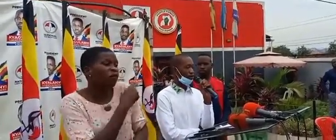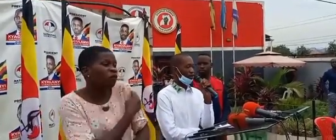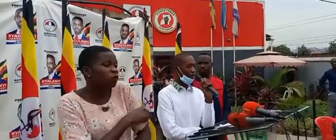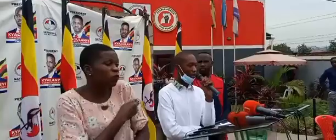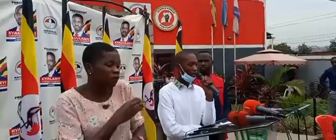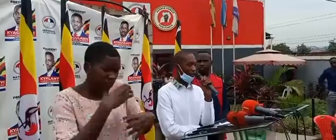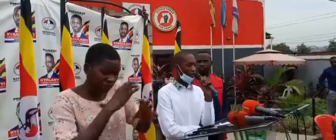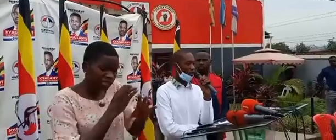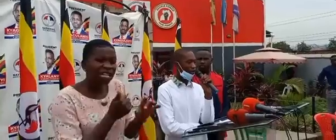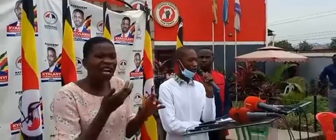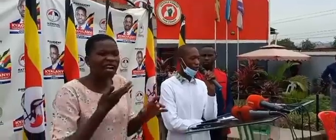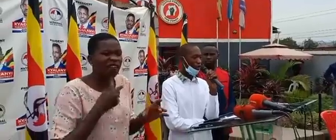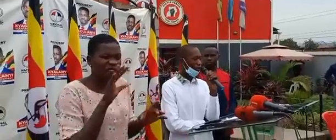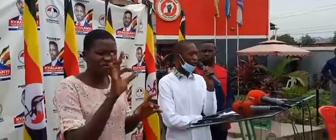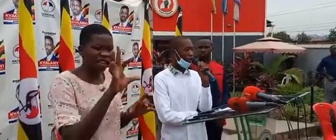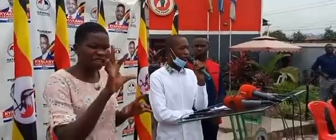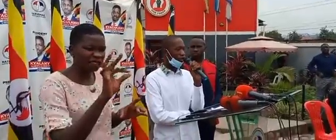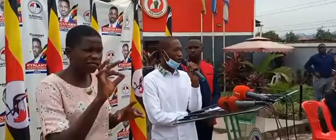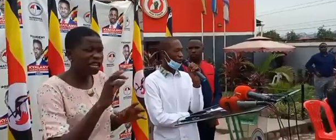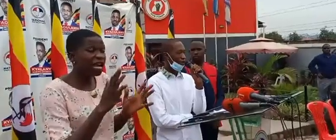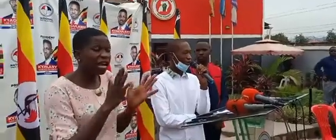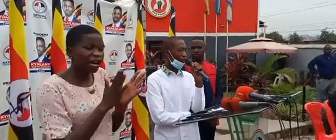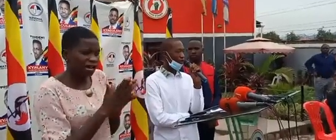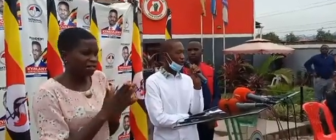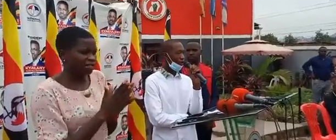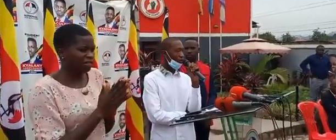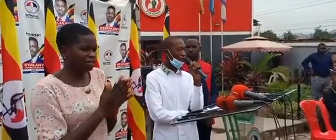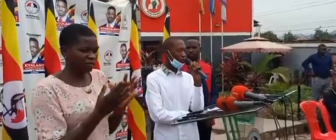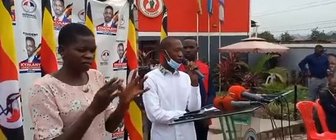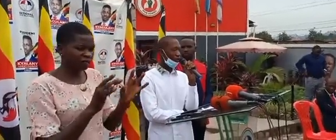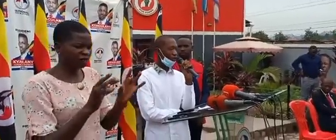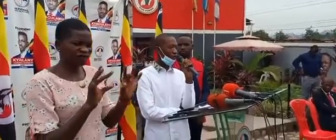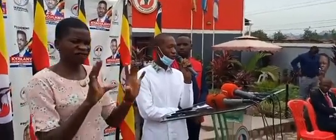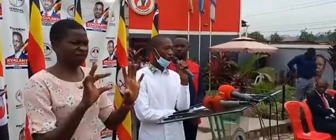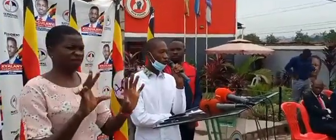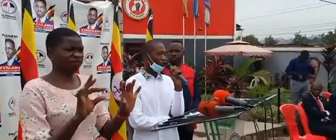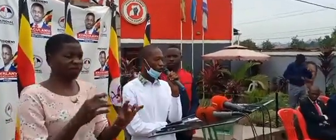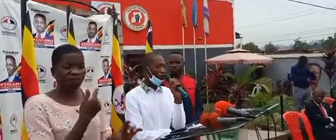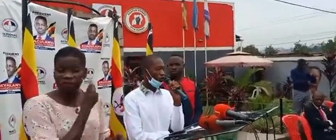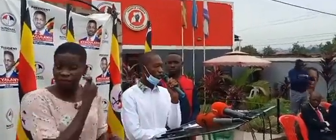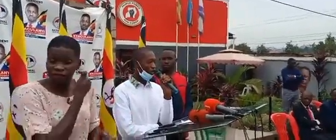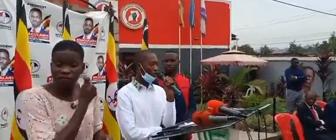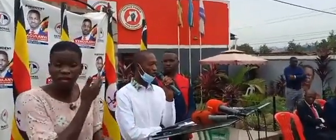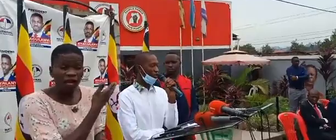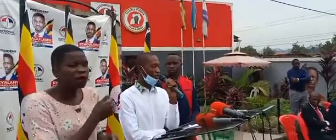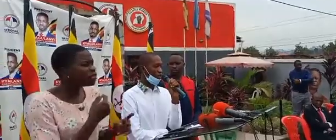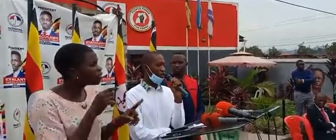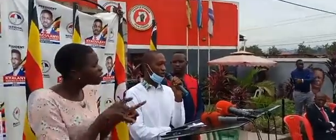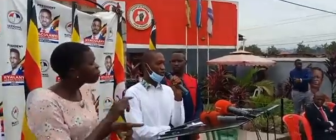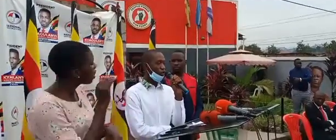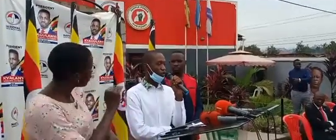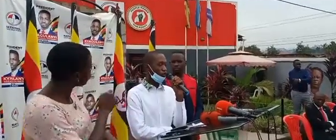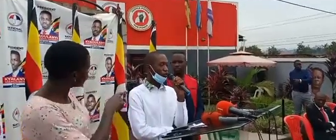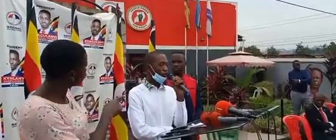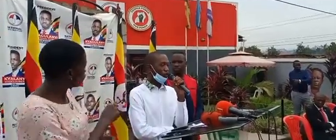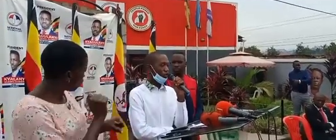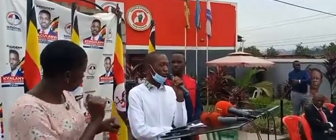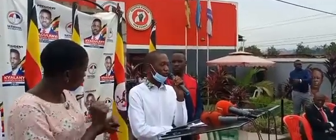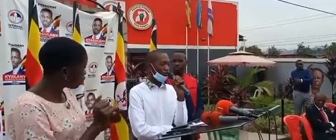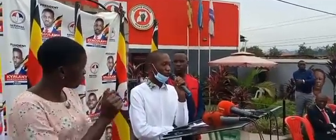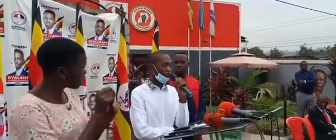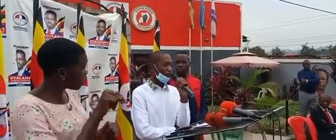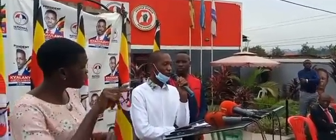amasira n'amabwa bankubanga bambuuza kwemu ku nkolagana yange n'abantu ba National